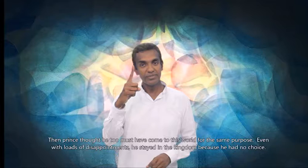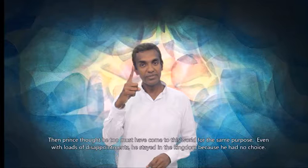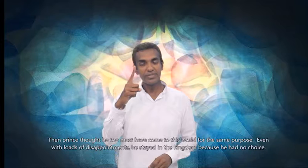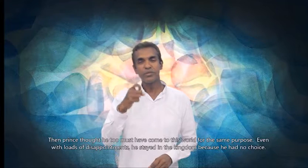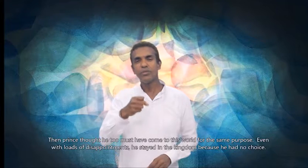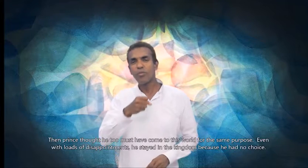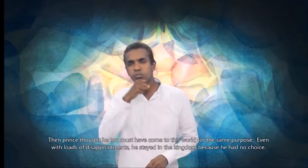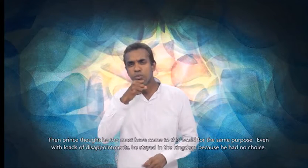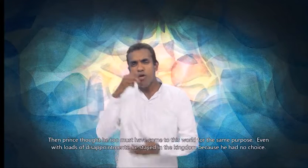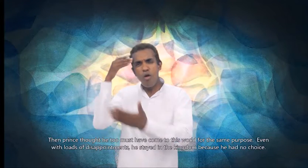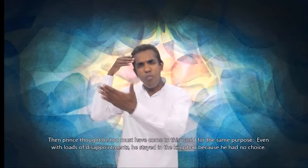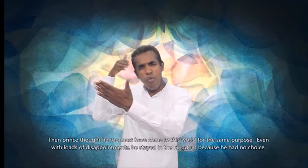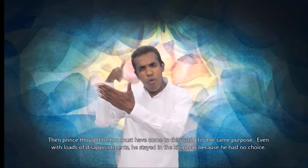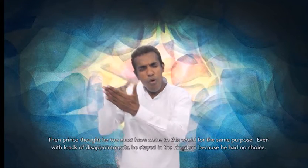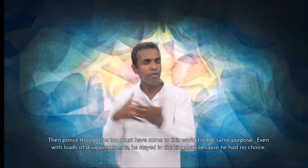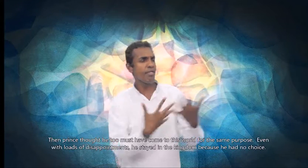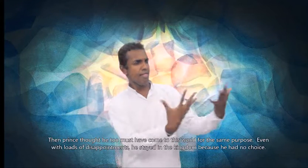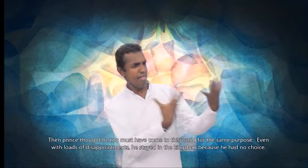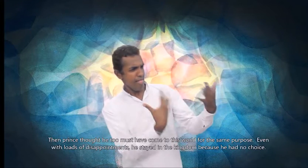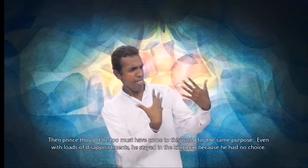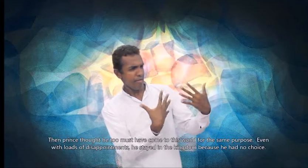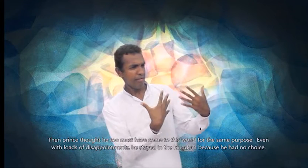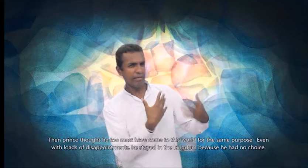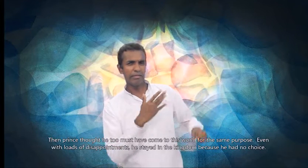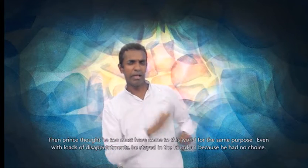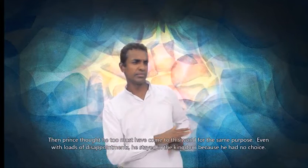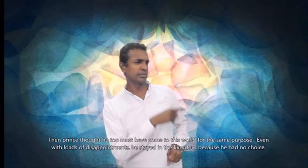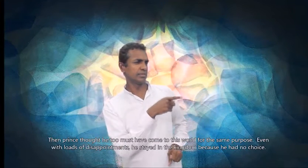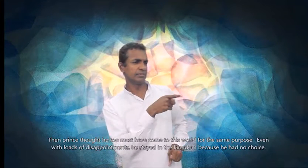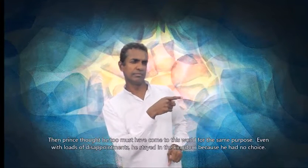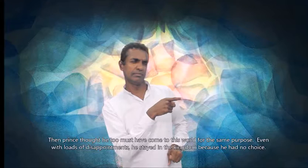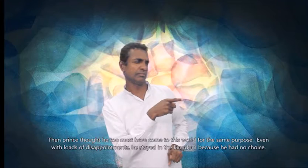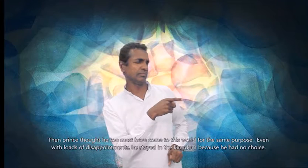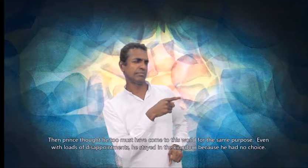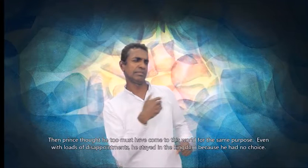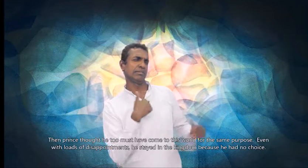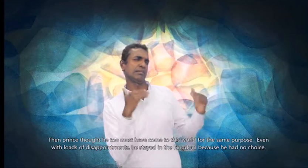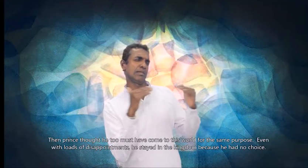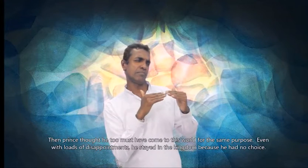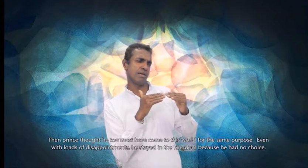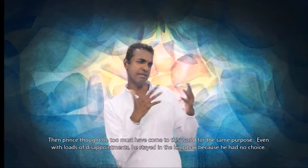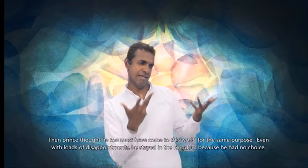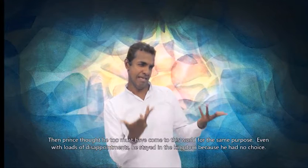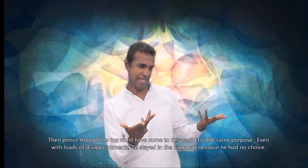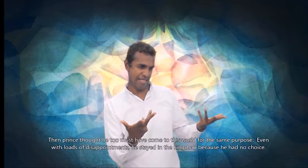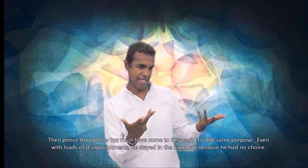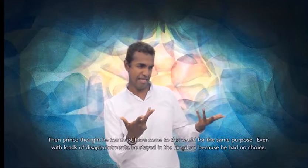He too must have come to this world for the same purpose. Even with load of disappointments, he stayed